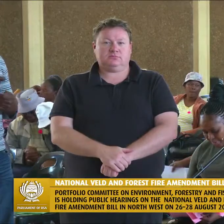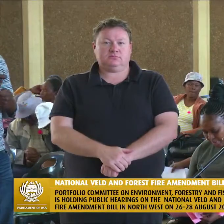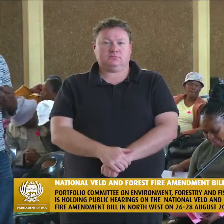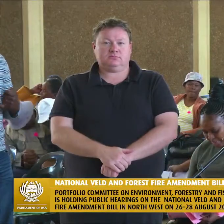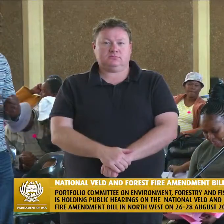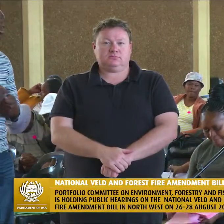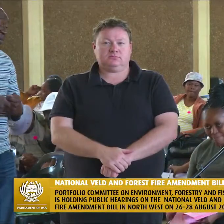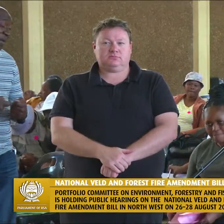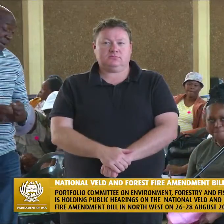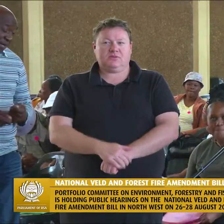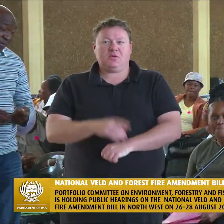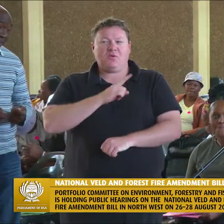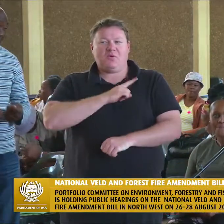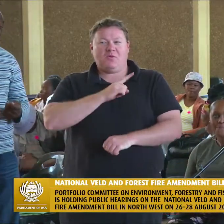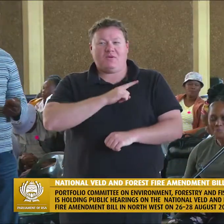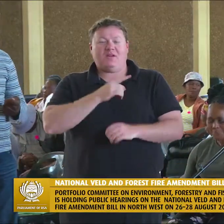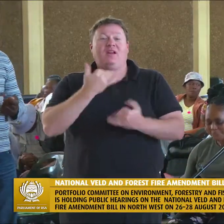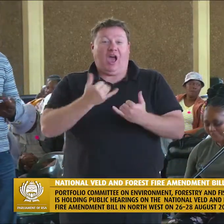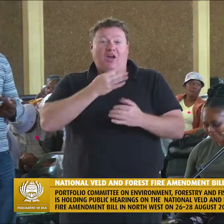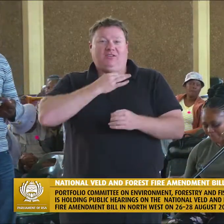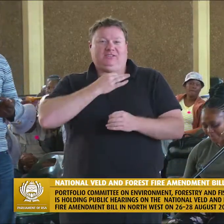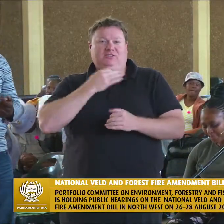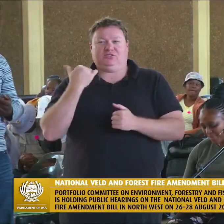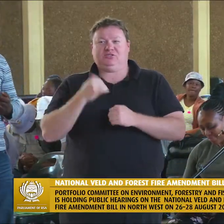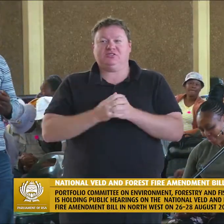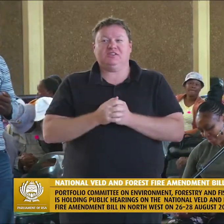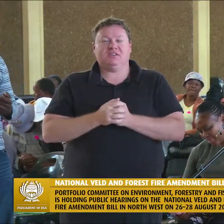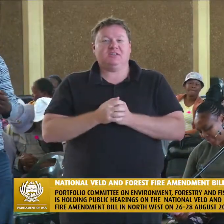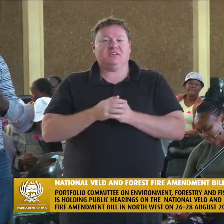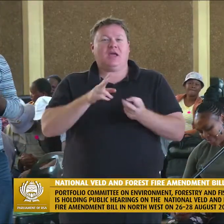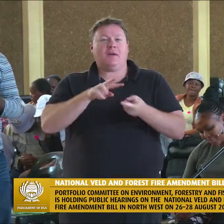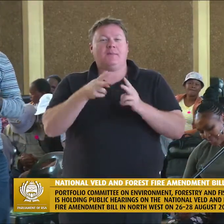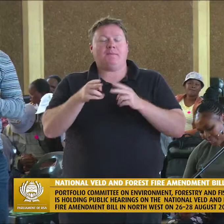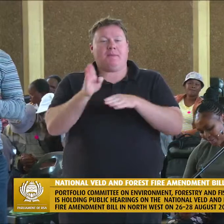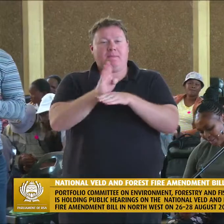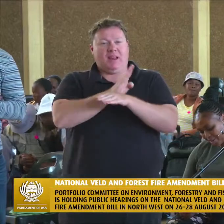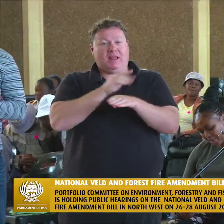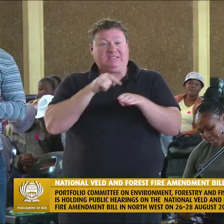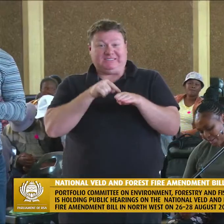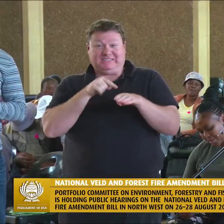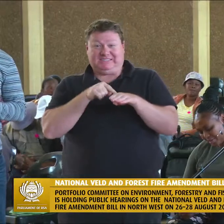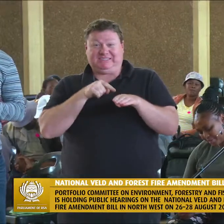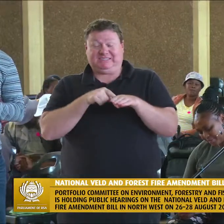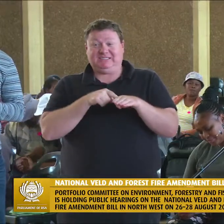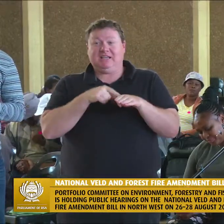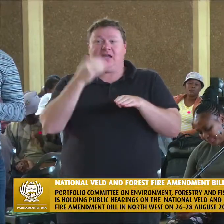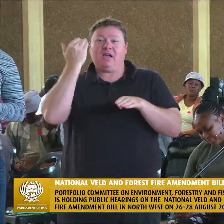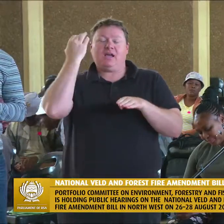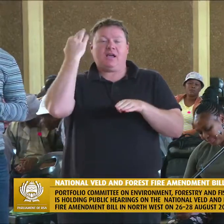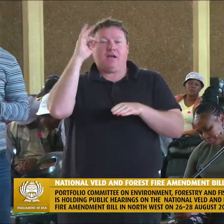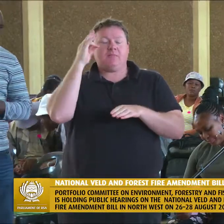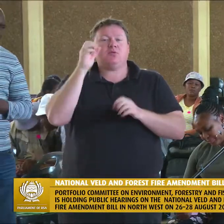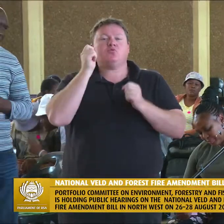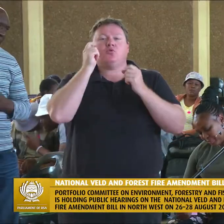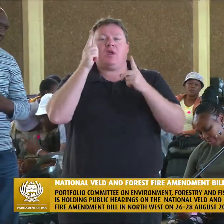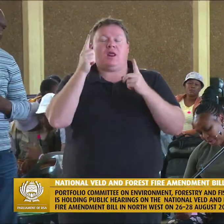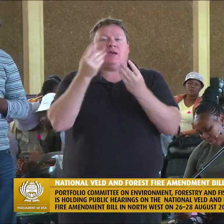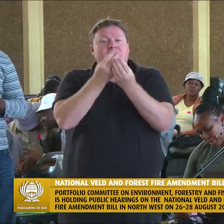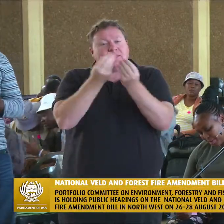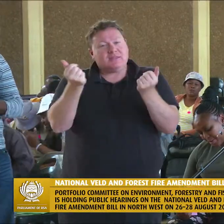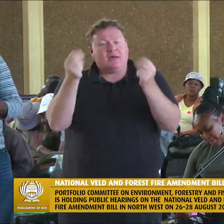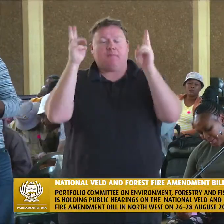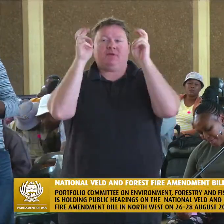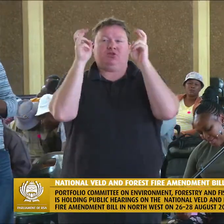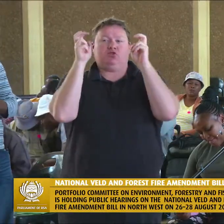because this is an amendment bill it means that government realize that there are some issues which are left